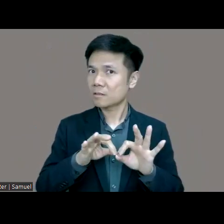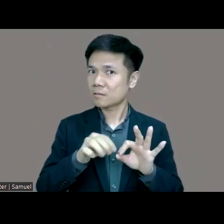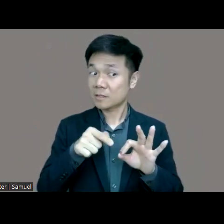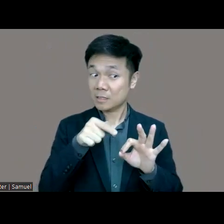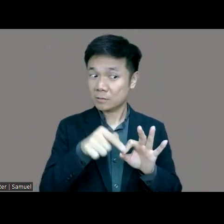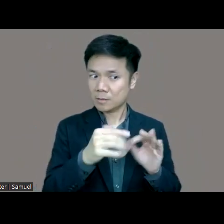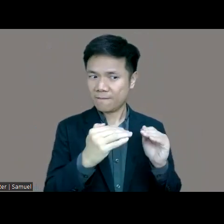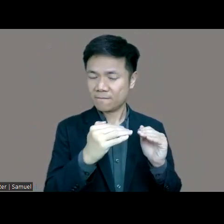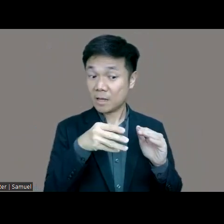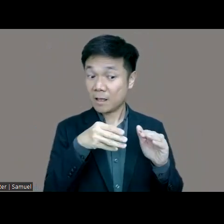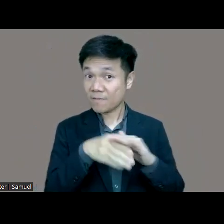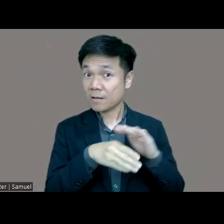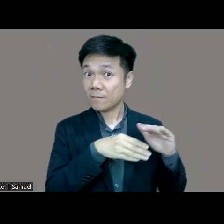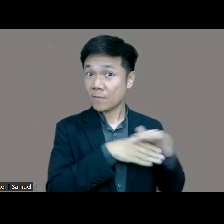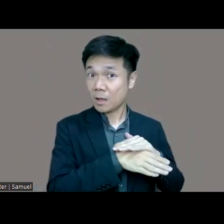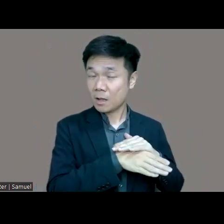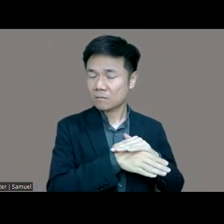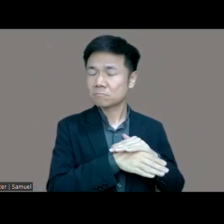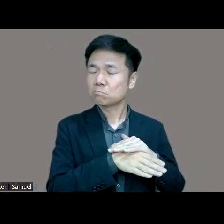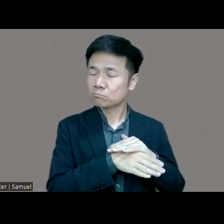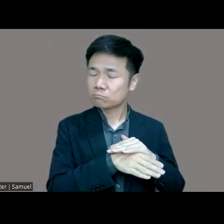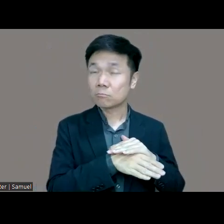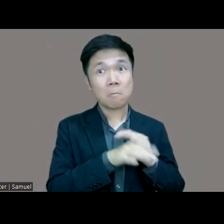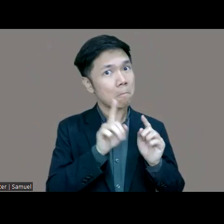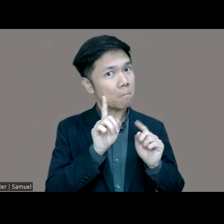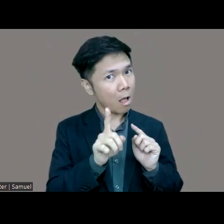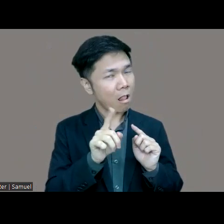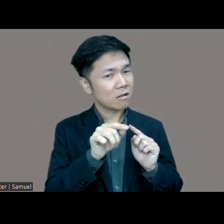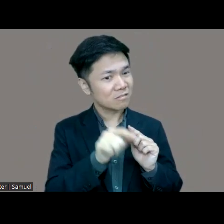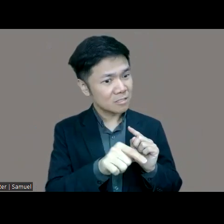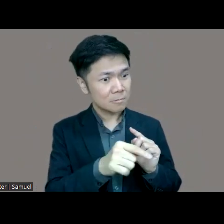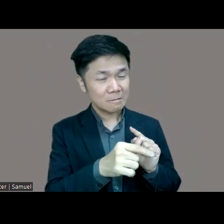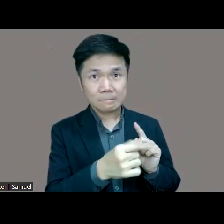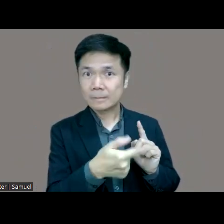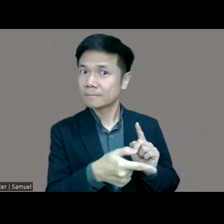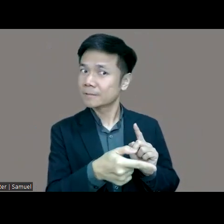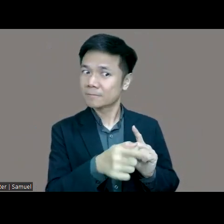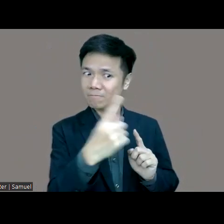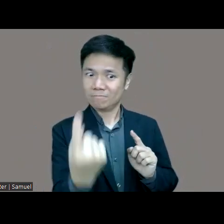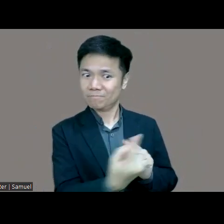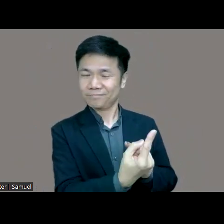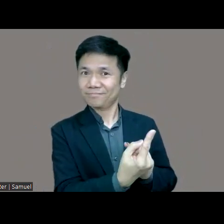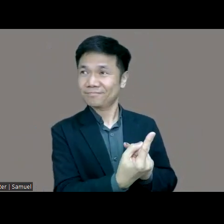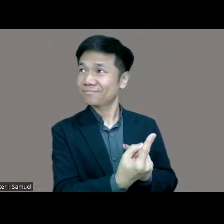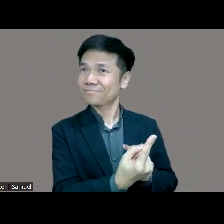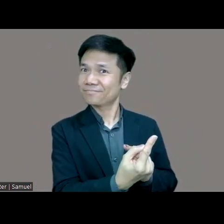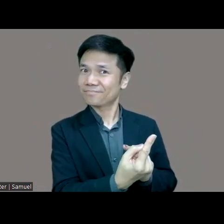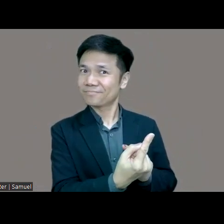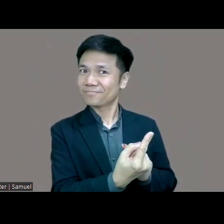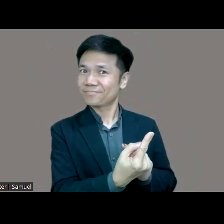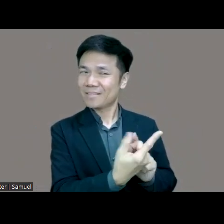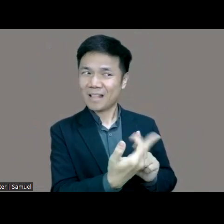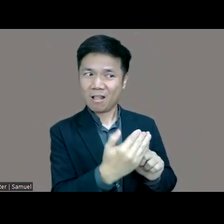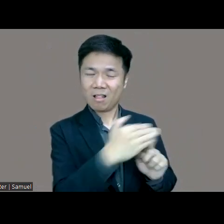negative use, and where there should be an additional safeguard